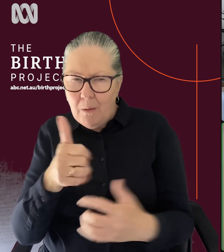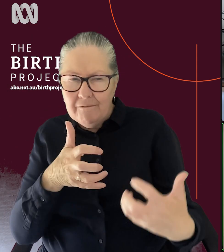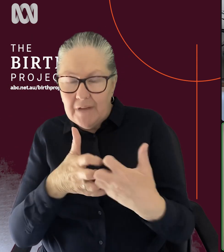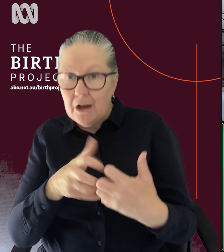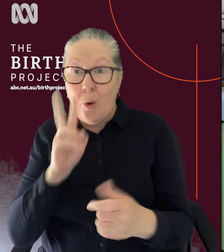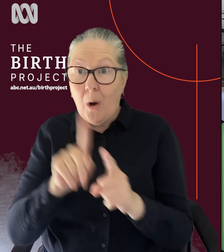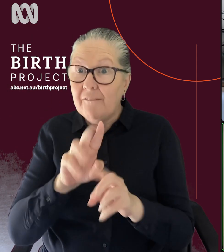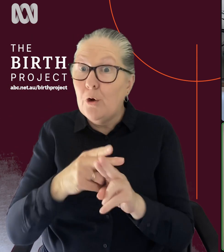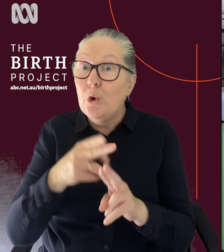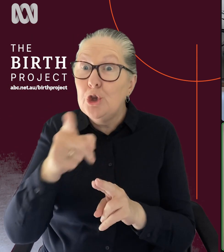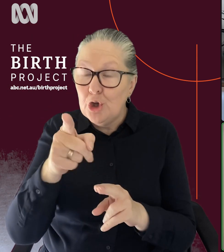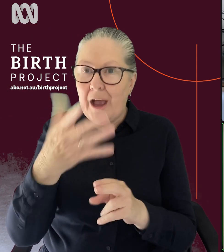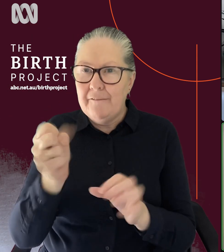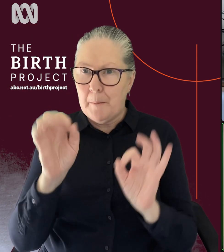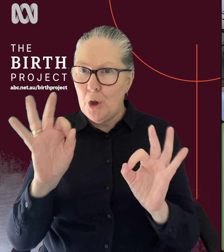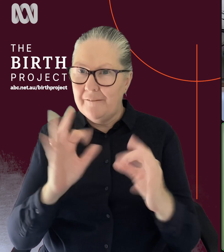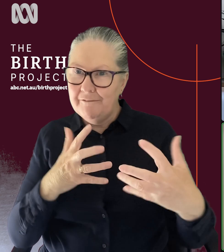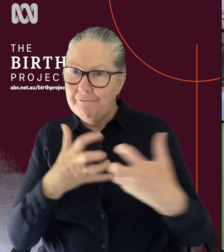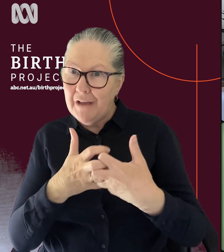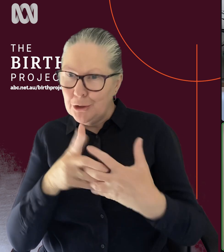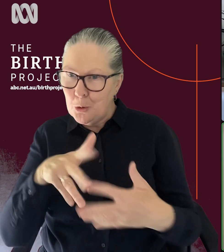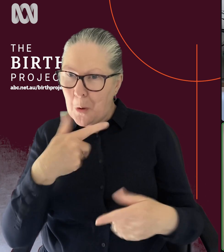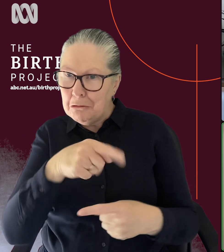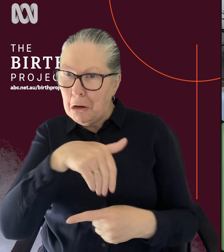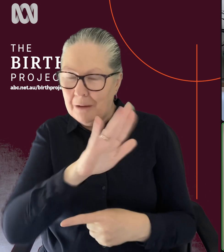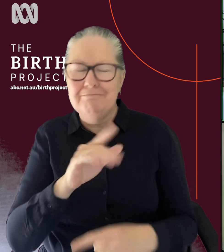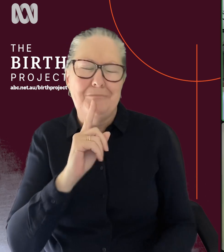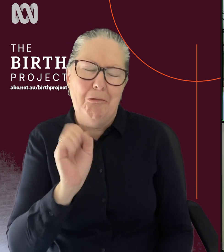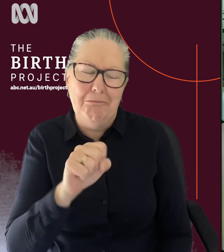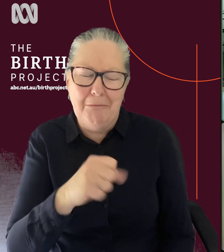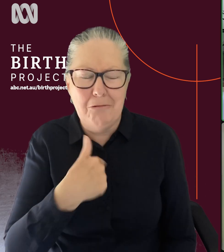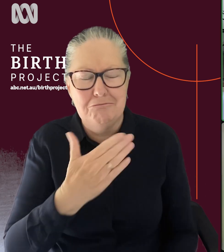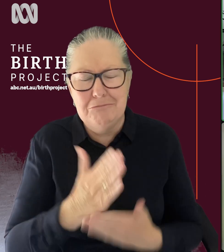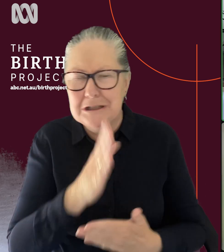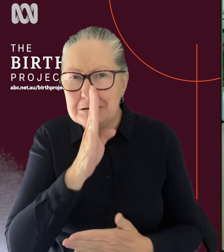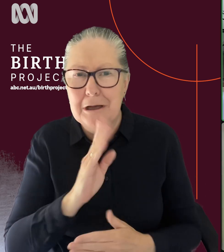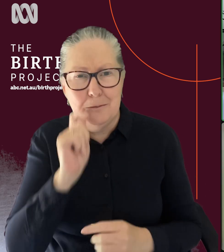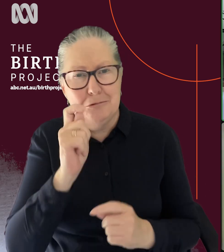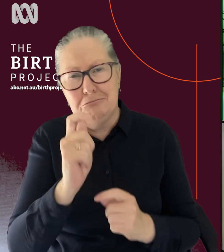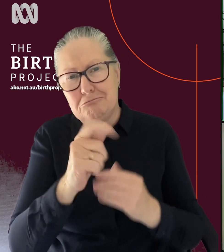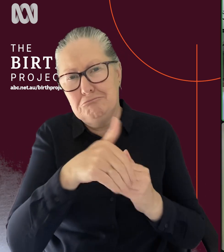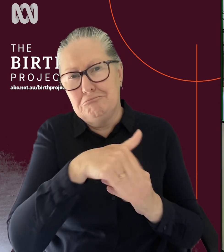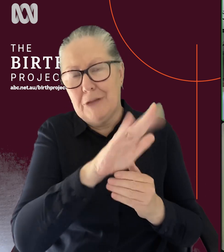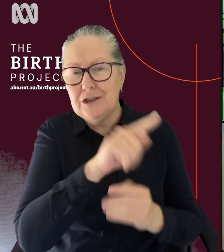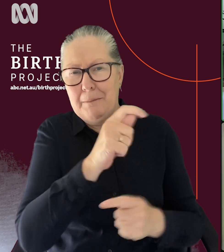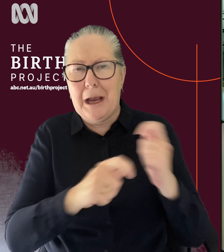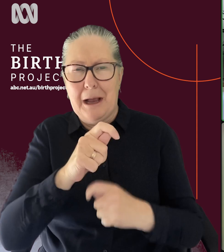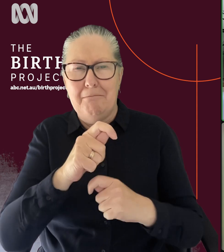it sounds like you found the perfect fit for your house if you don't want to part with it. Oh, I'm so sad she's going to leave. I really am. She's just become part of the family. But